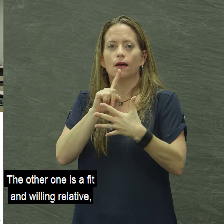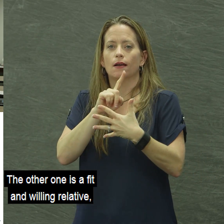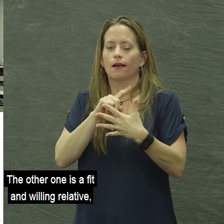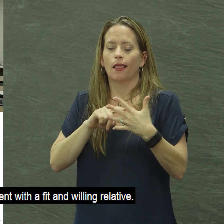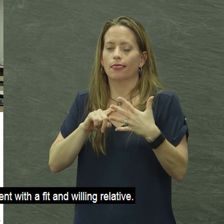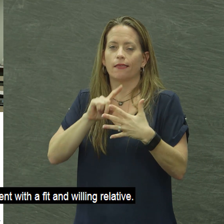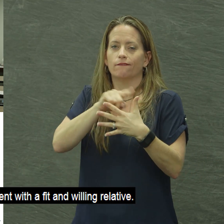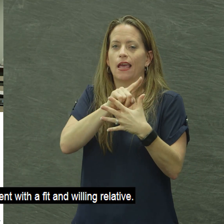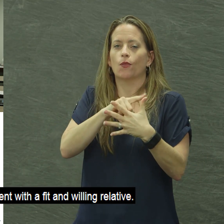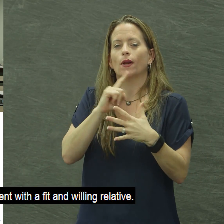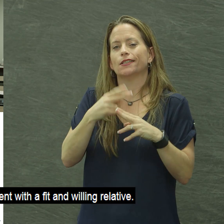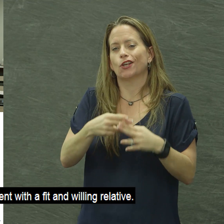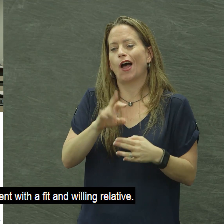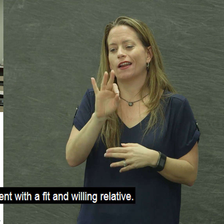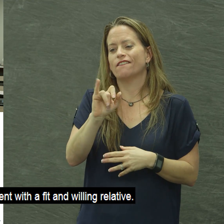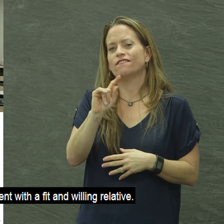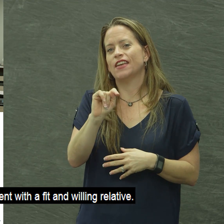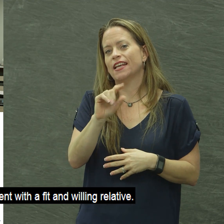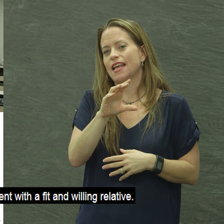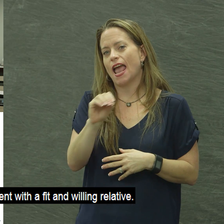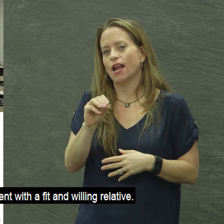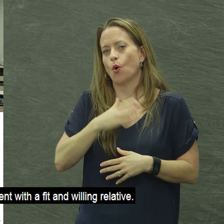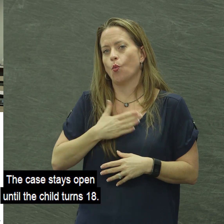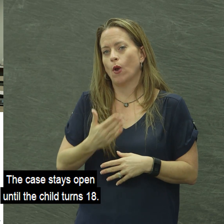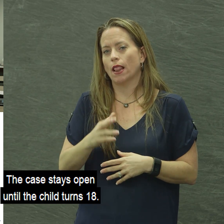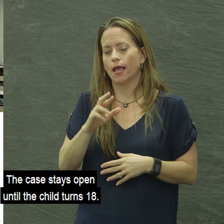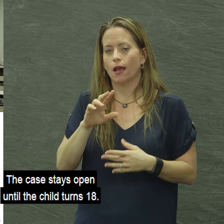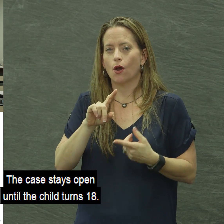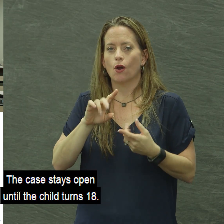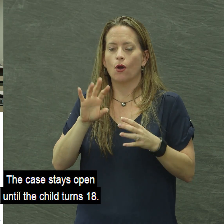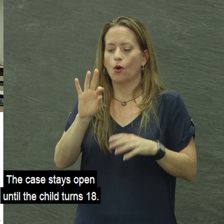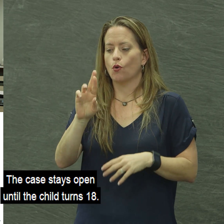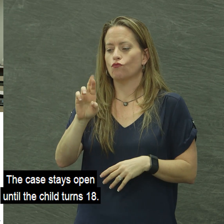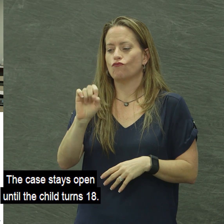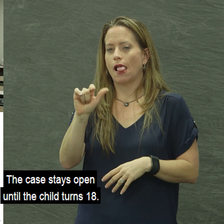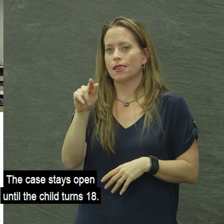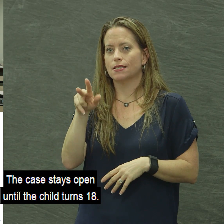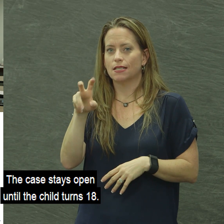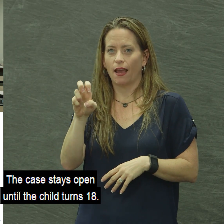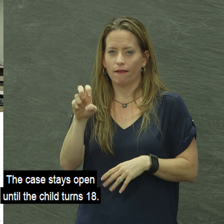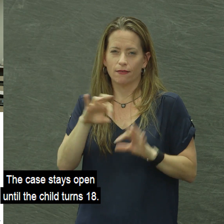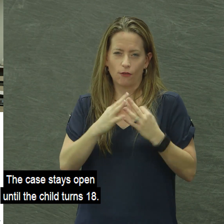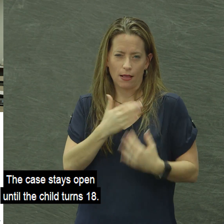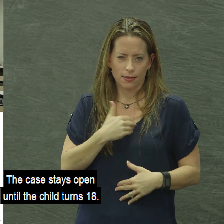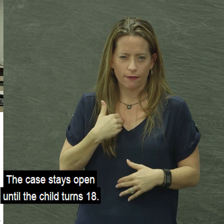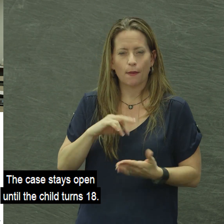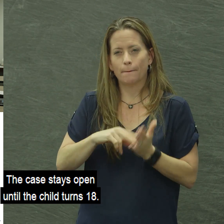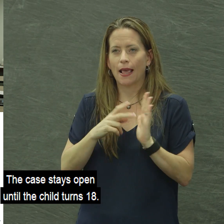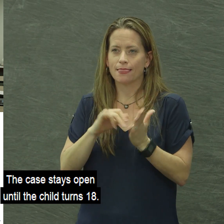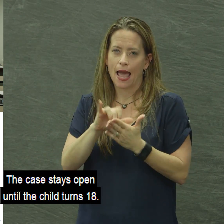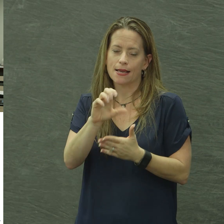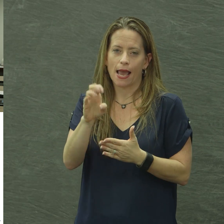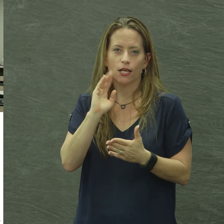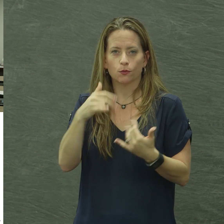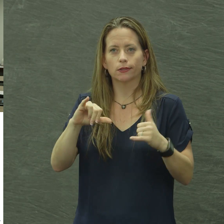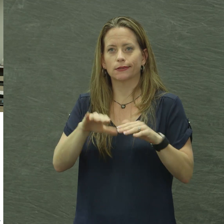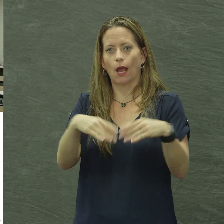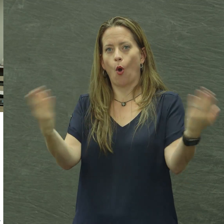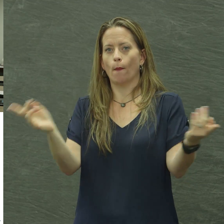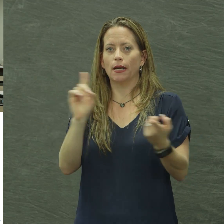willing relative, placement with the fit and willing relative. The case stays open until the child turns